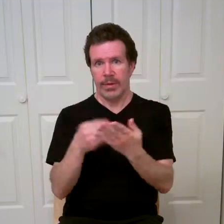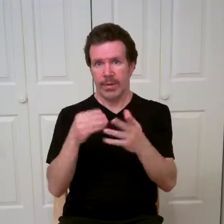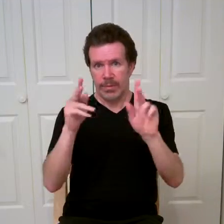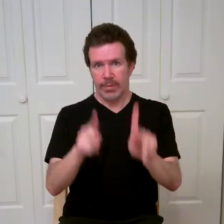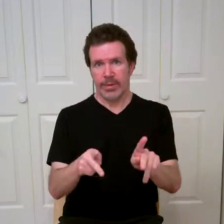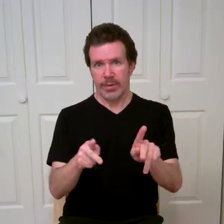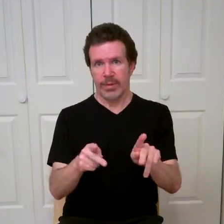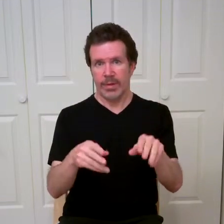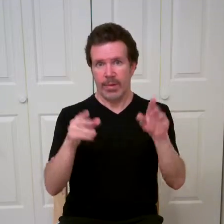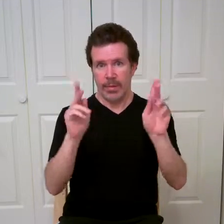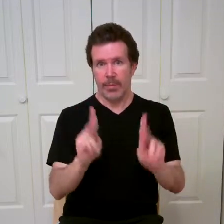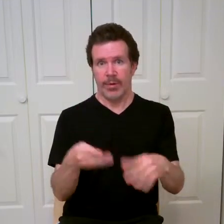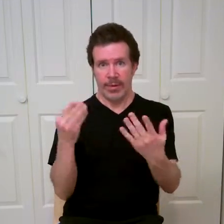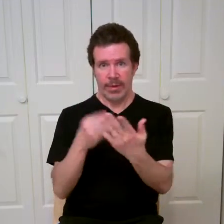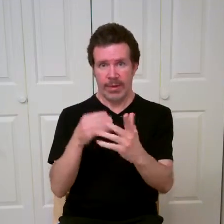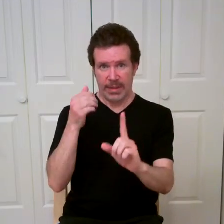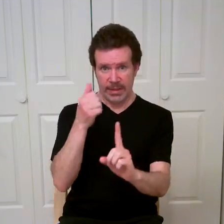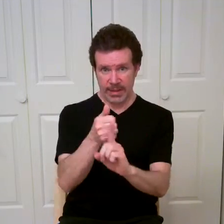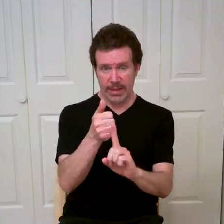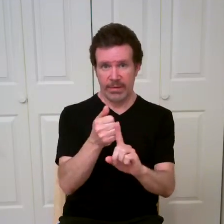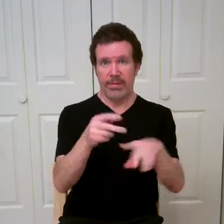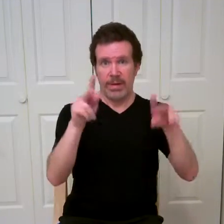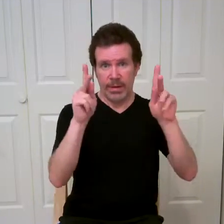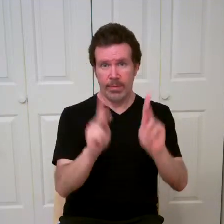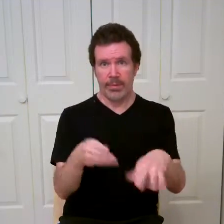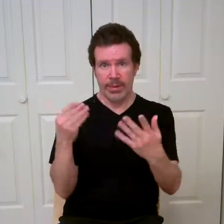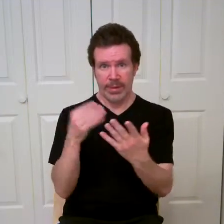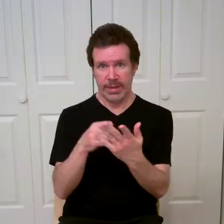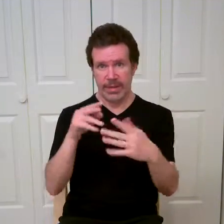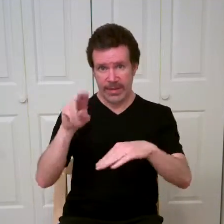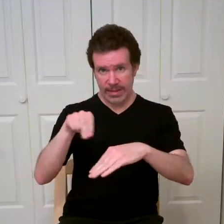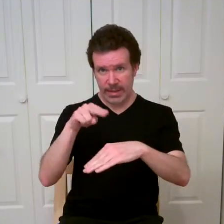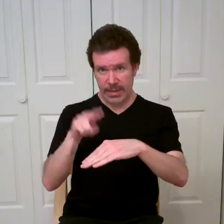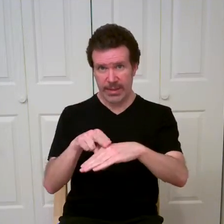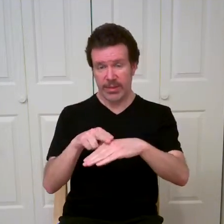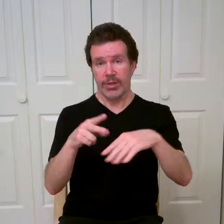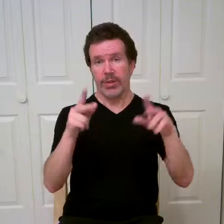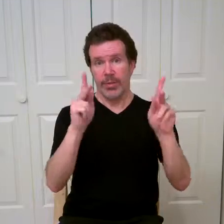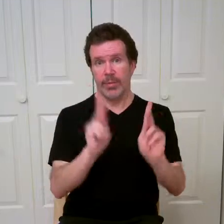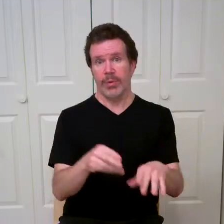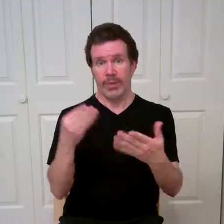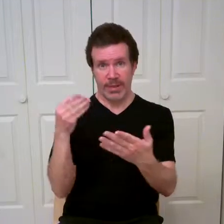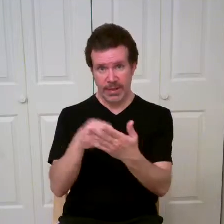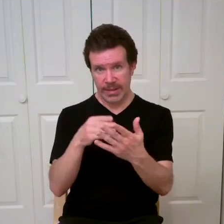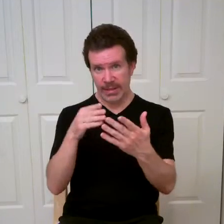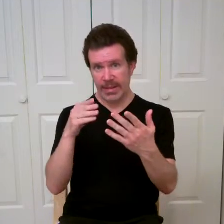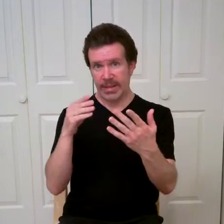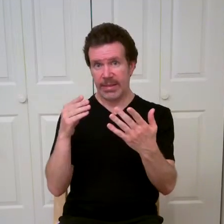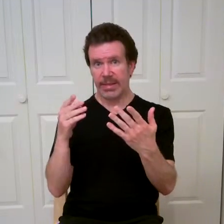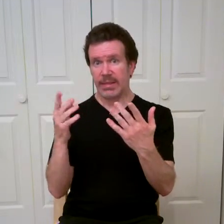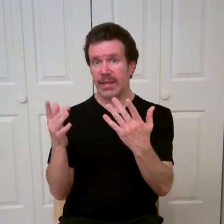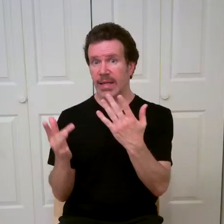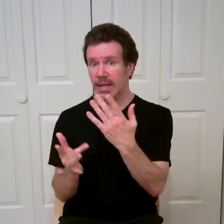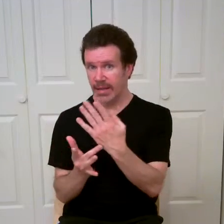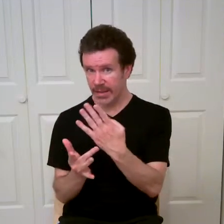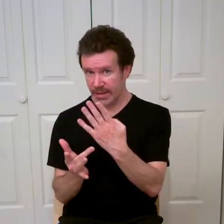person versus self, person versus nature, and person versus technology.